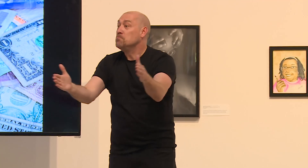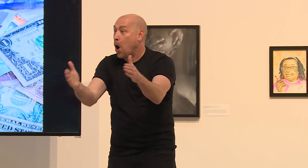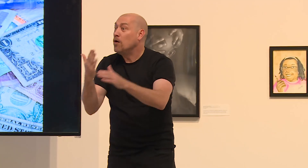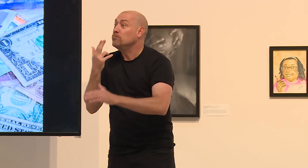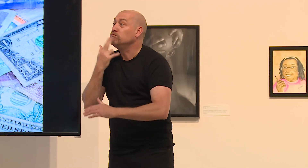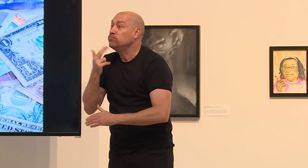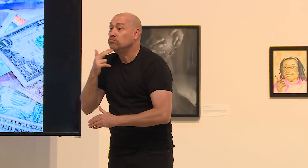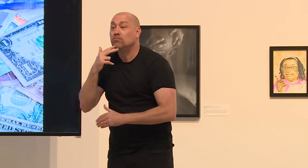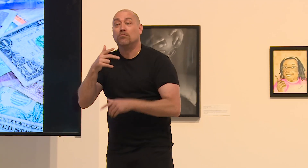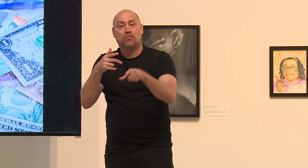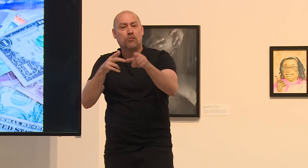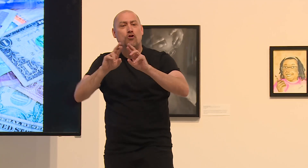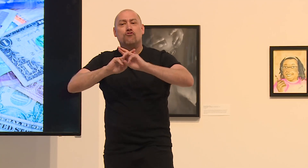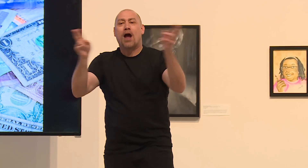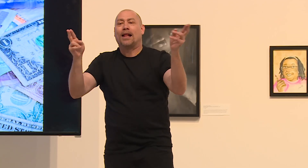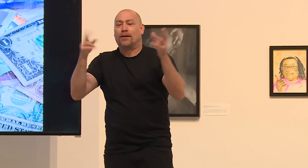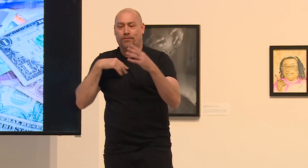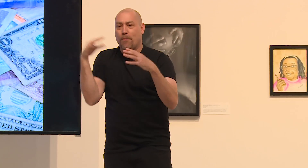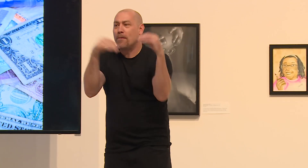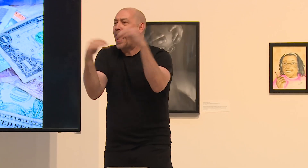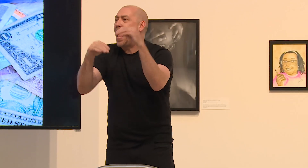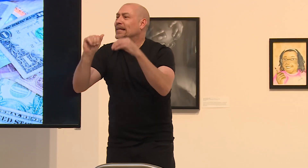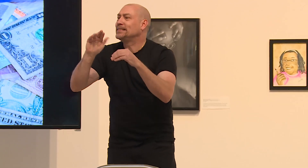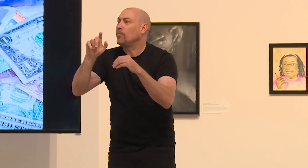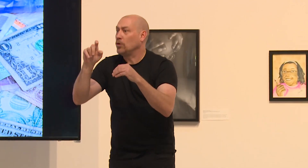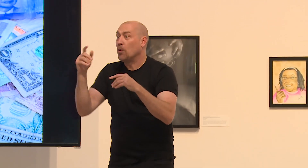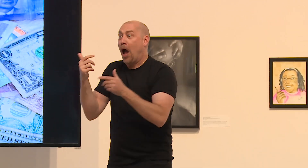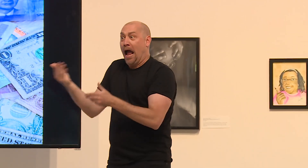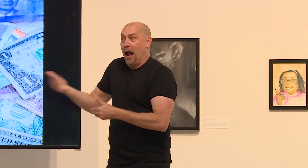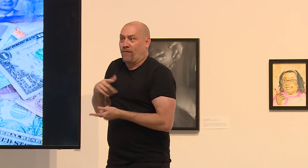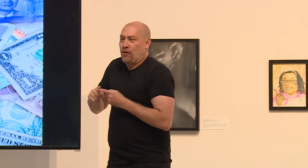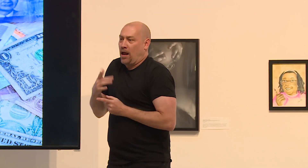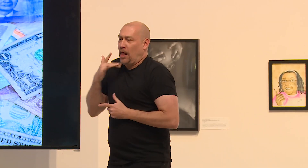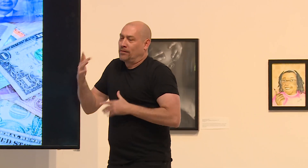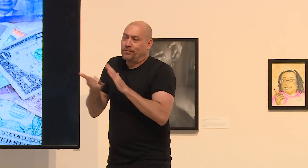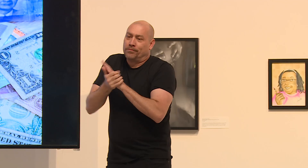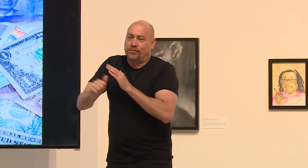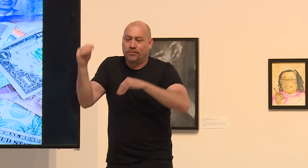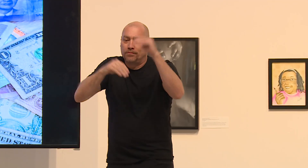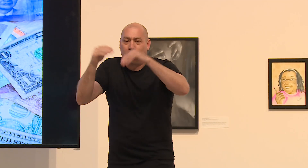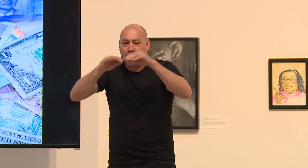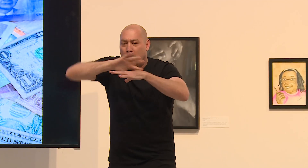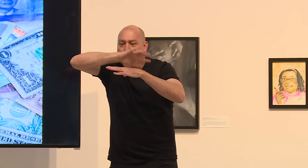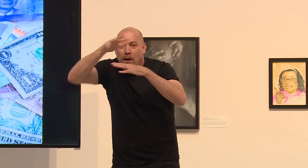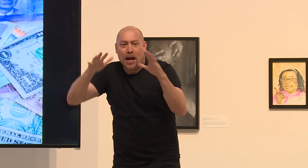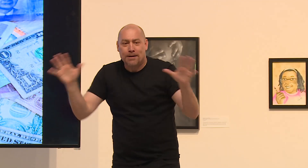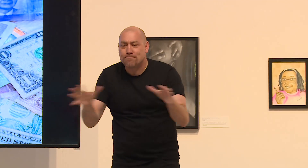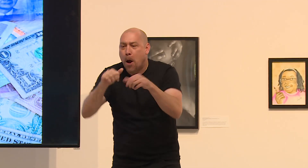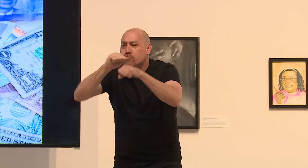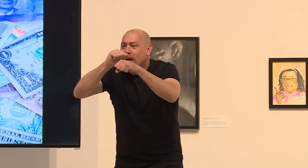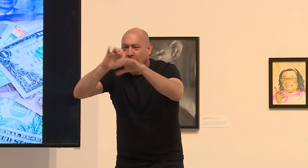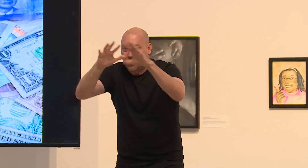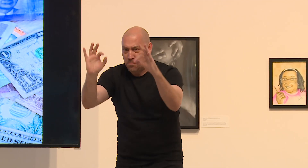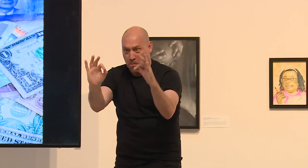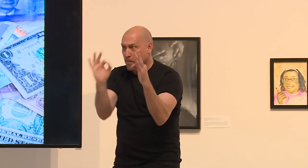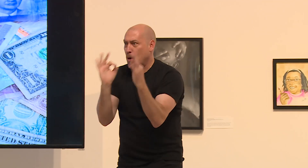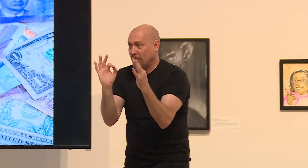and all the small details. You have to have that all ready and all your ducks in a row. Get the entire